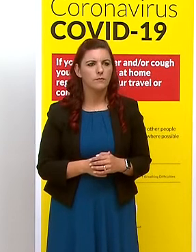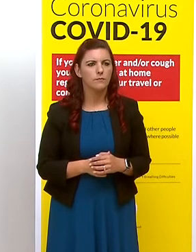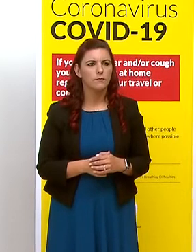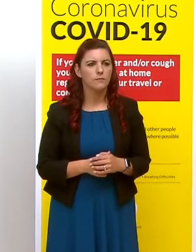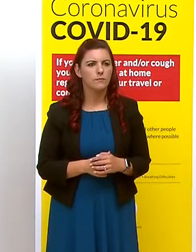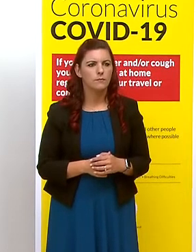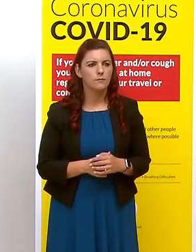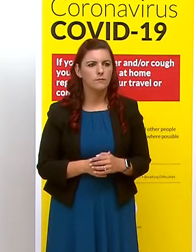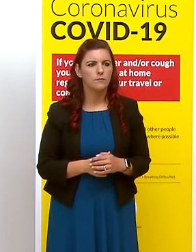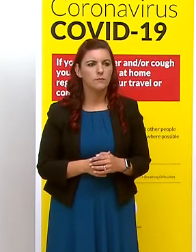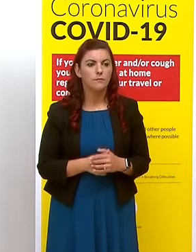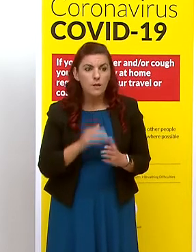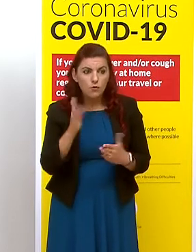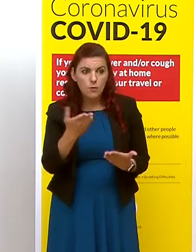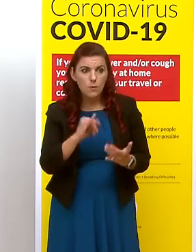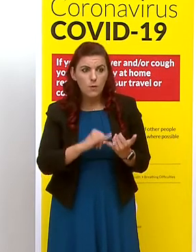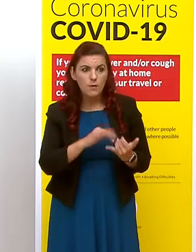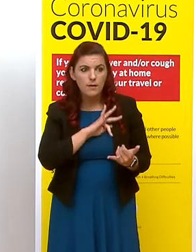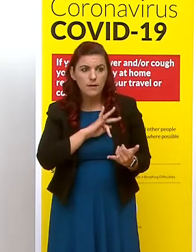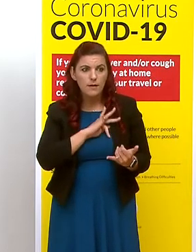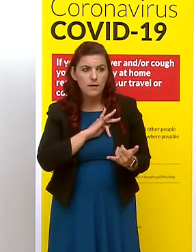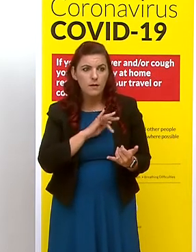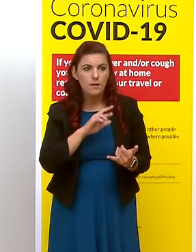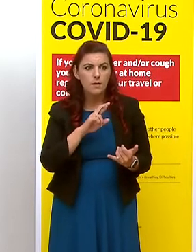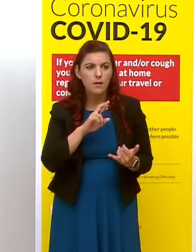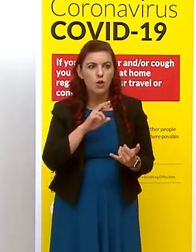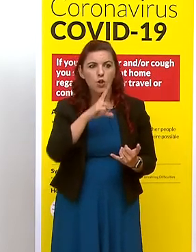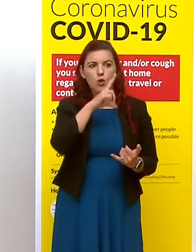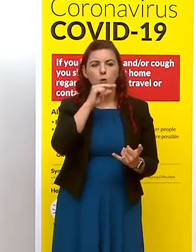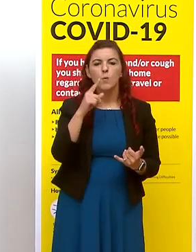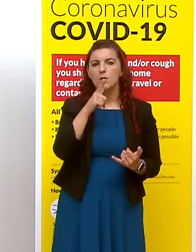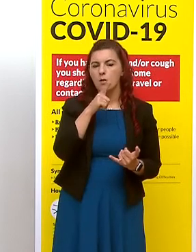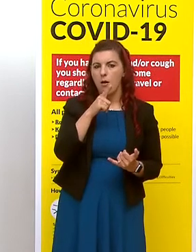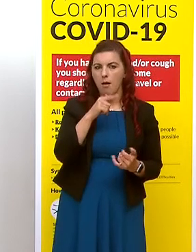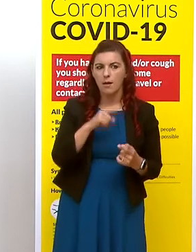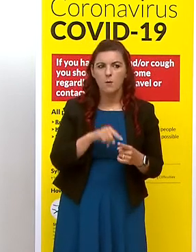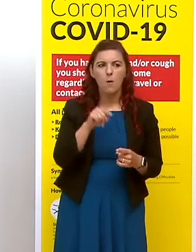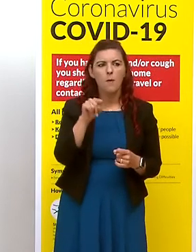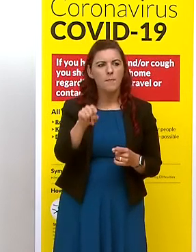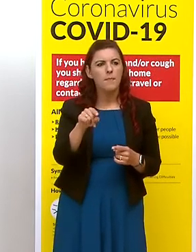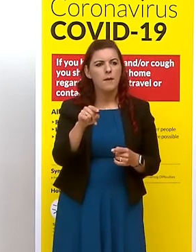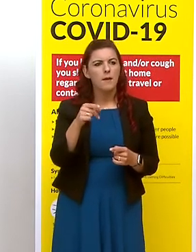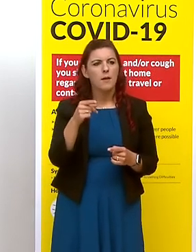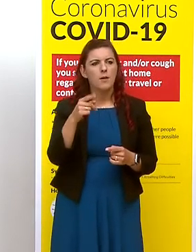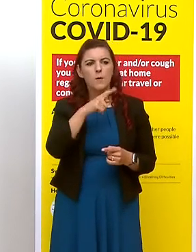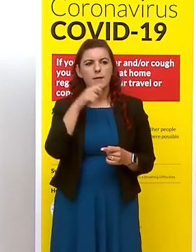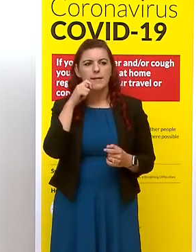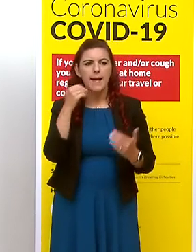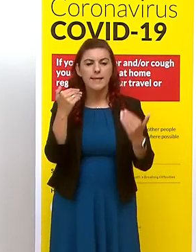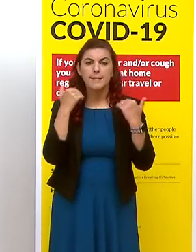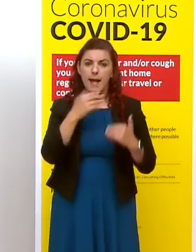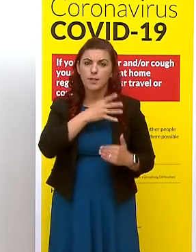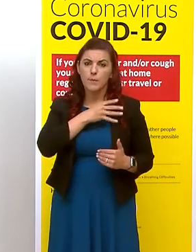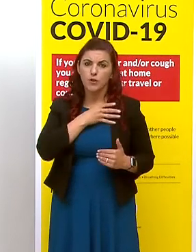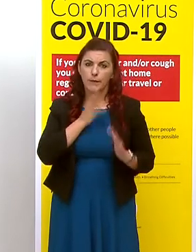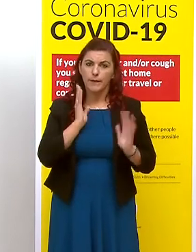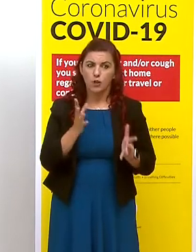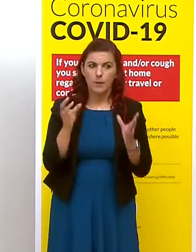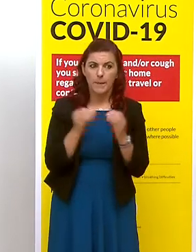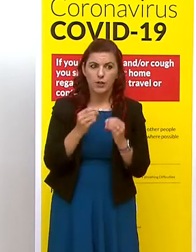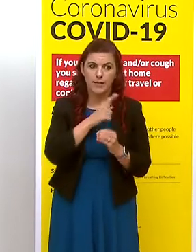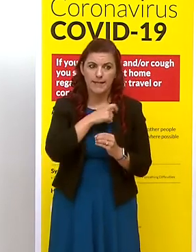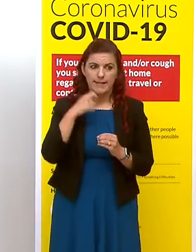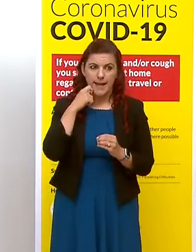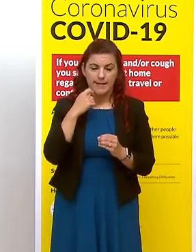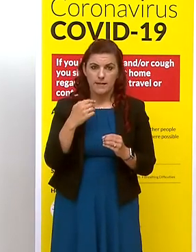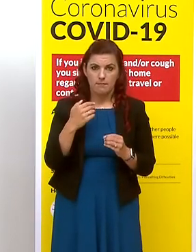Paul, for yourself. Just introduce yourself. Sorry, Casey Reardon, News Talk. You said the data commissioners told you that data breaches didn't occur and that legal